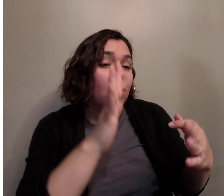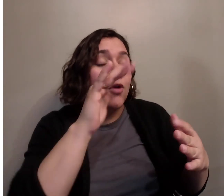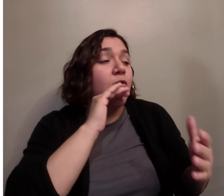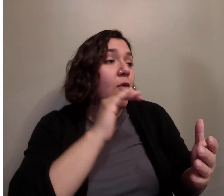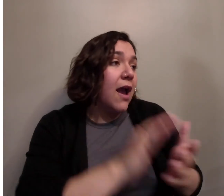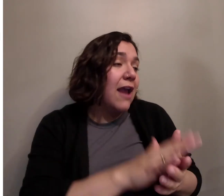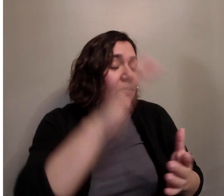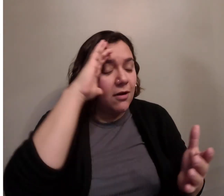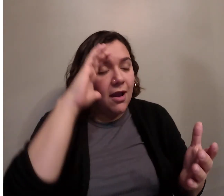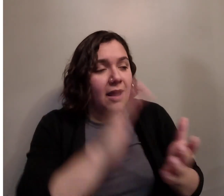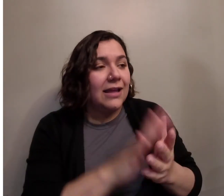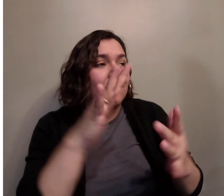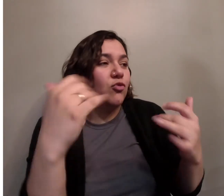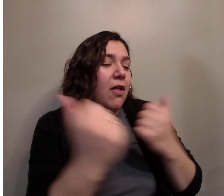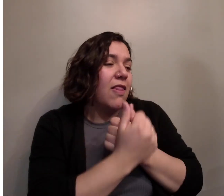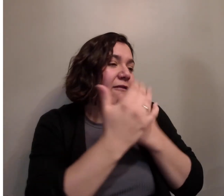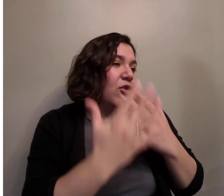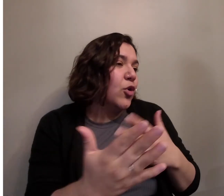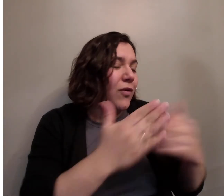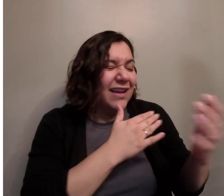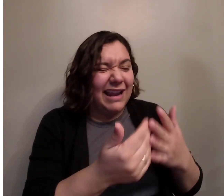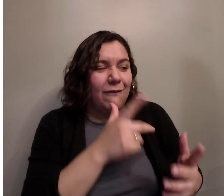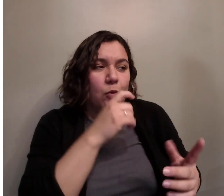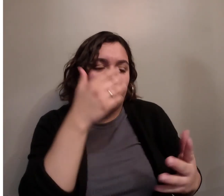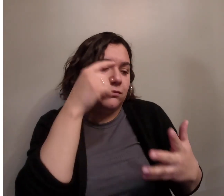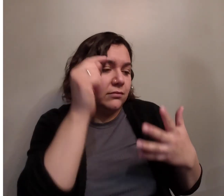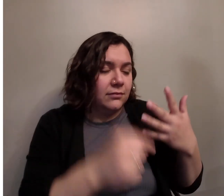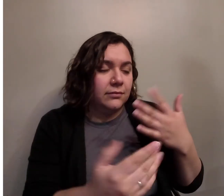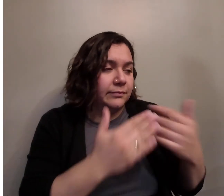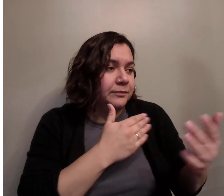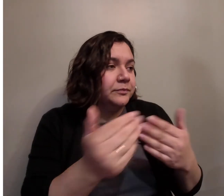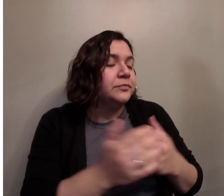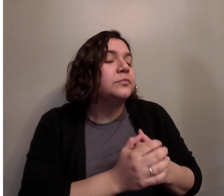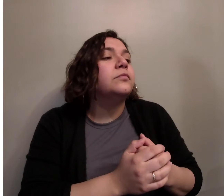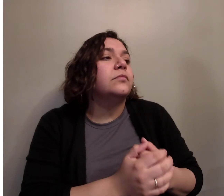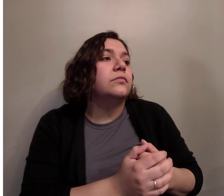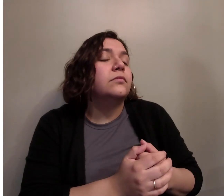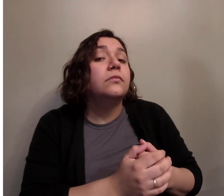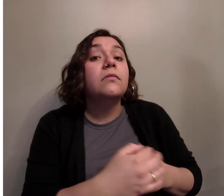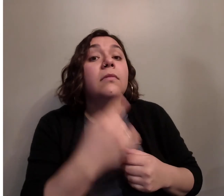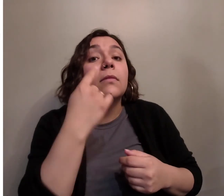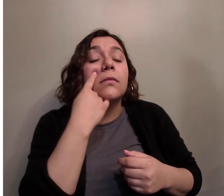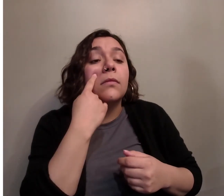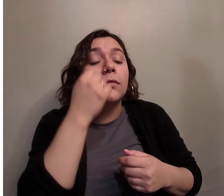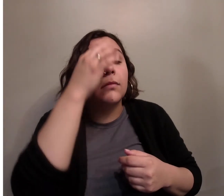with your family, your wife, your husband, your lovers, whoever they may be.